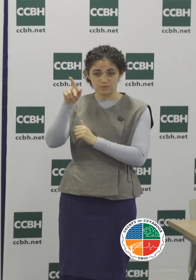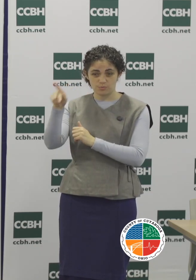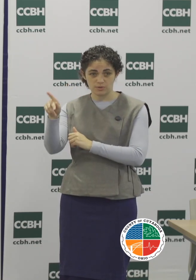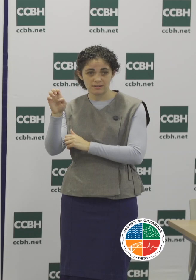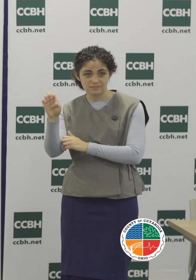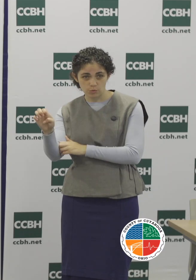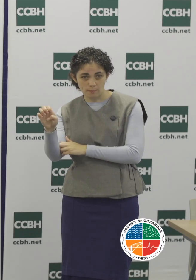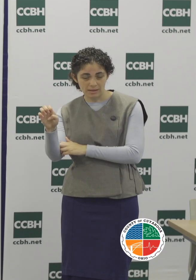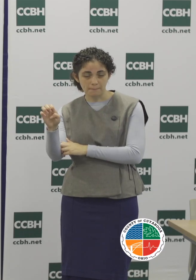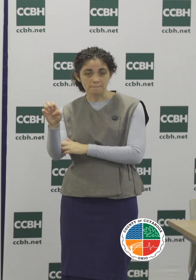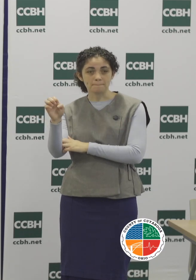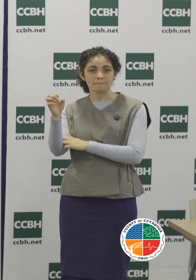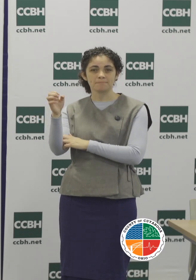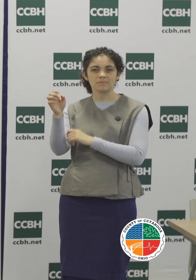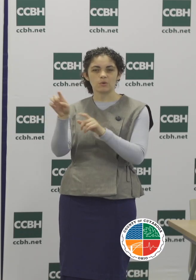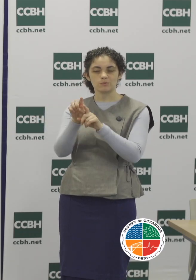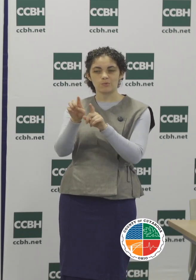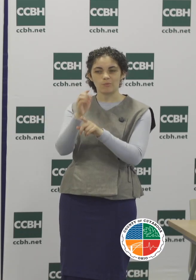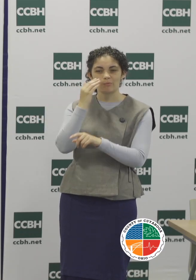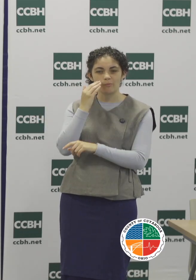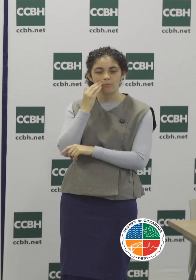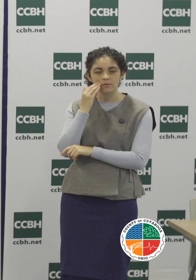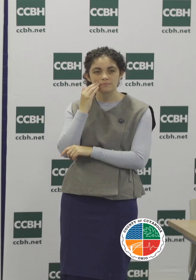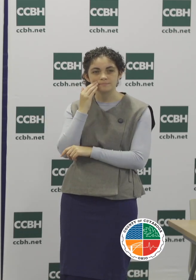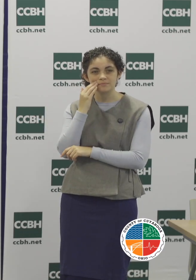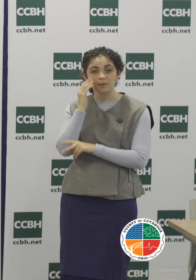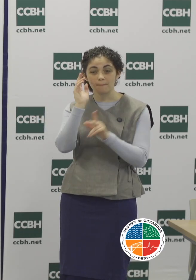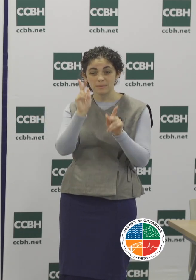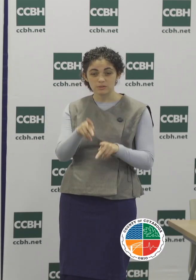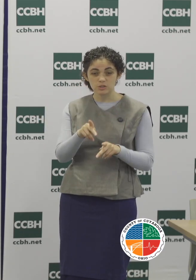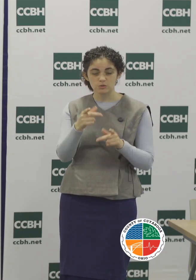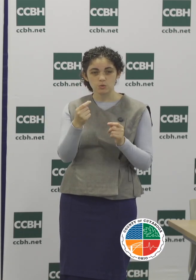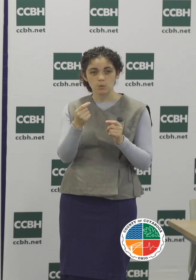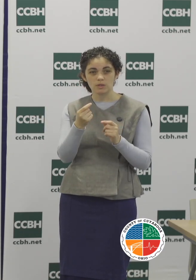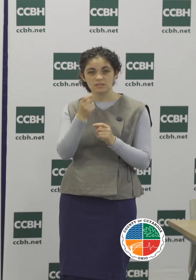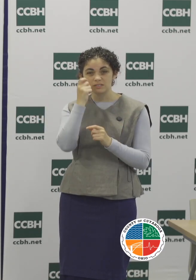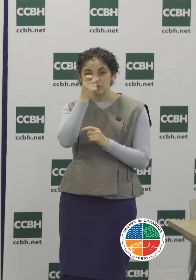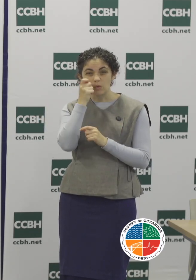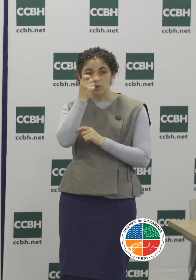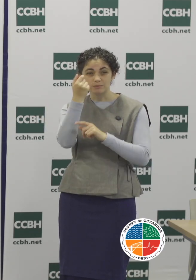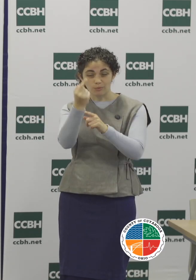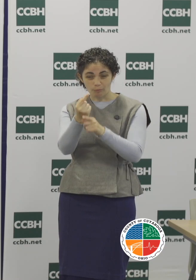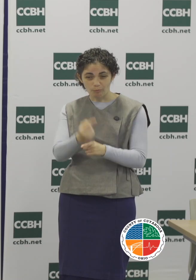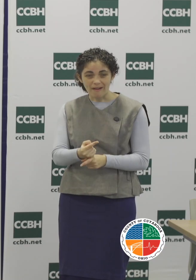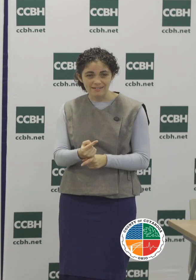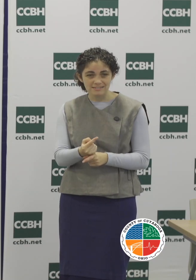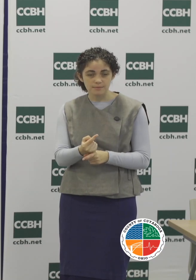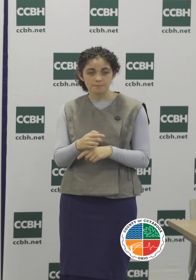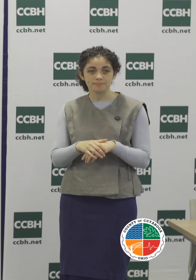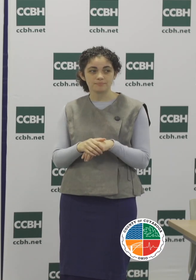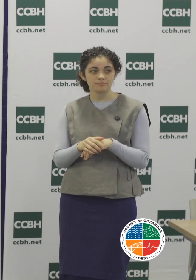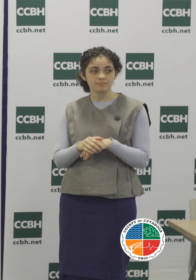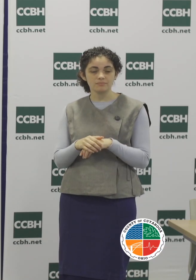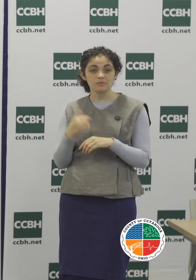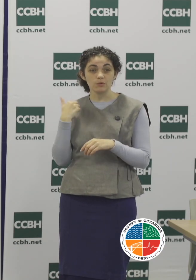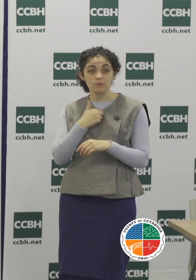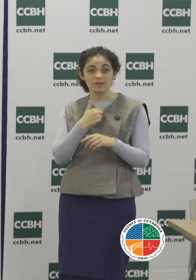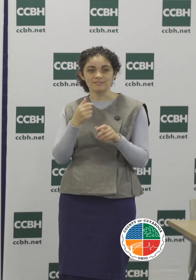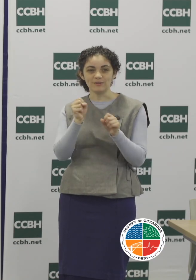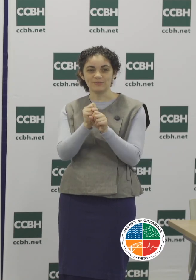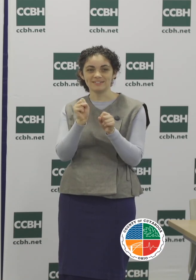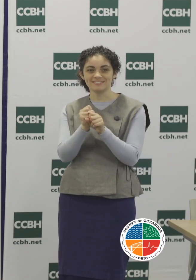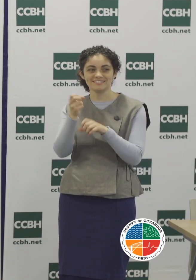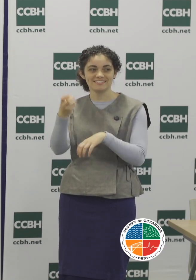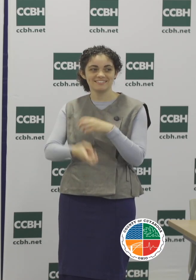equipment, making sure that the person that's doing the swabbing is doing it correctly. We've all worked very